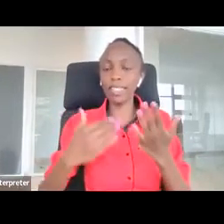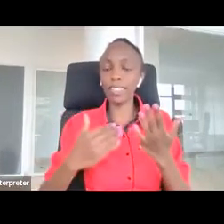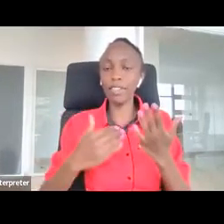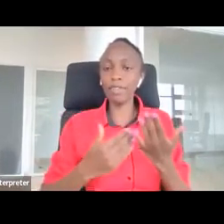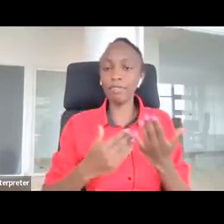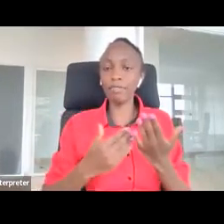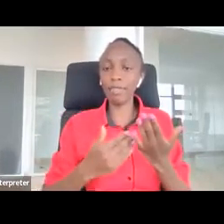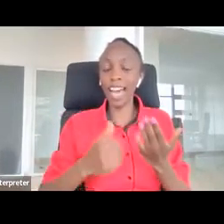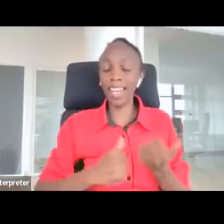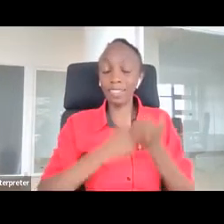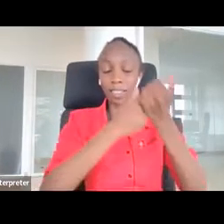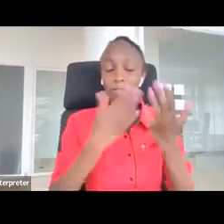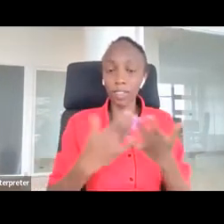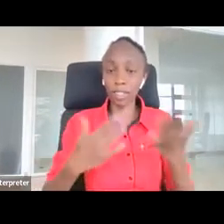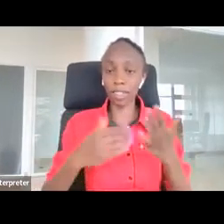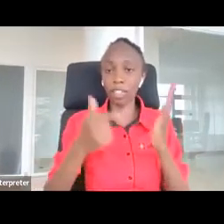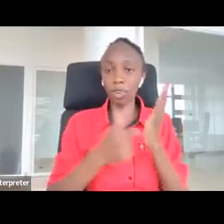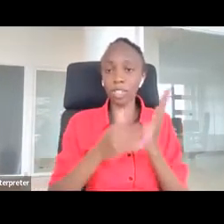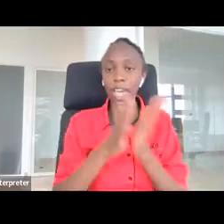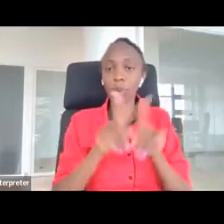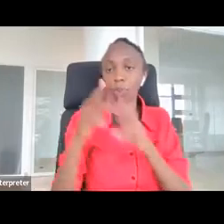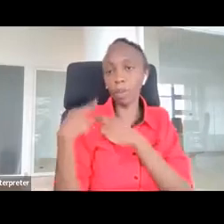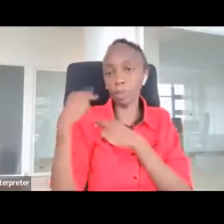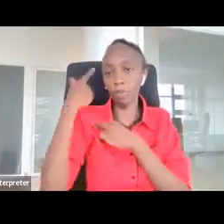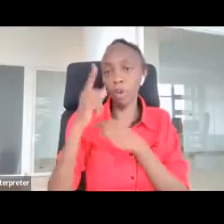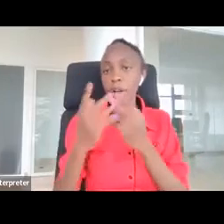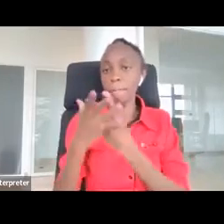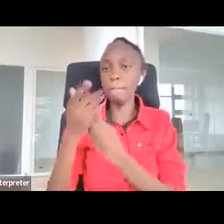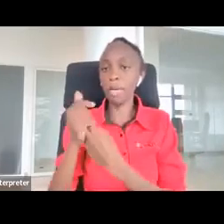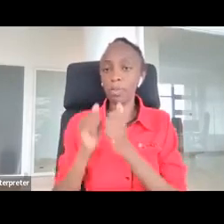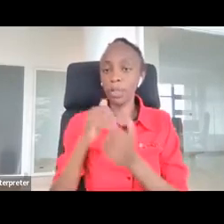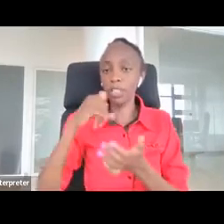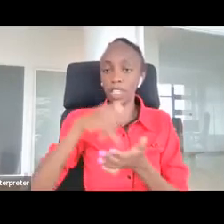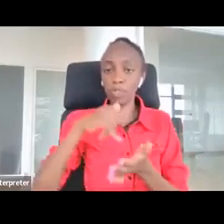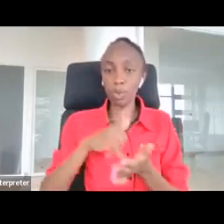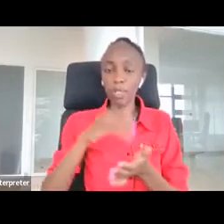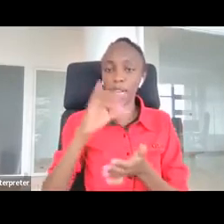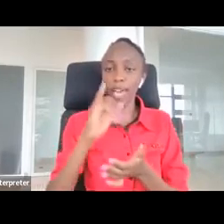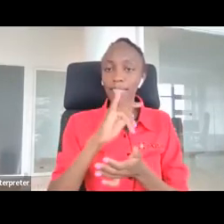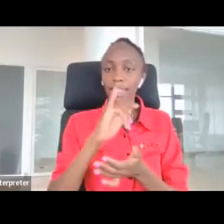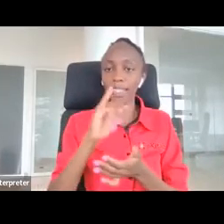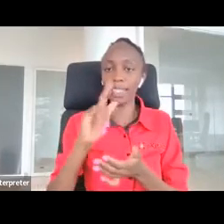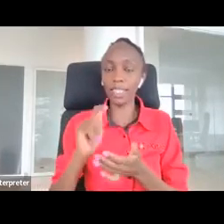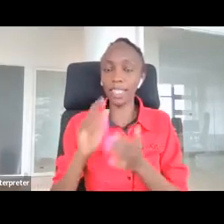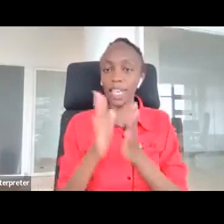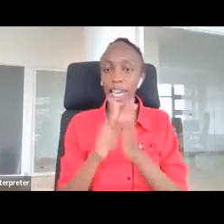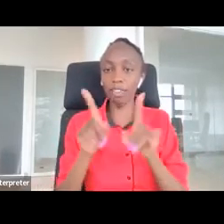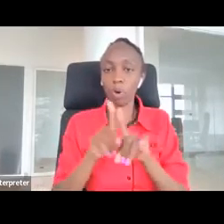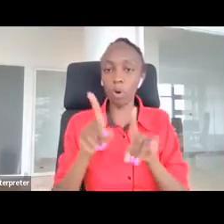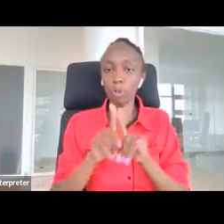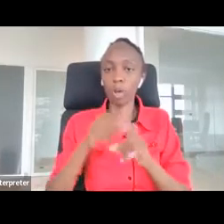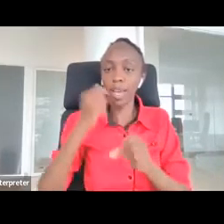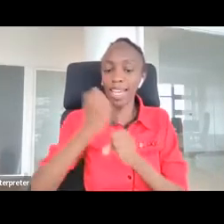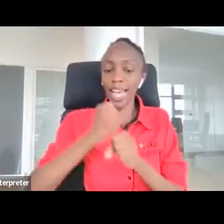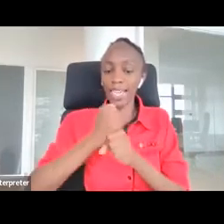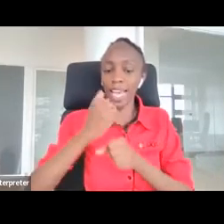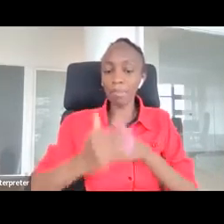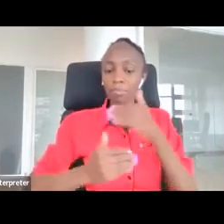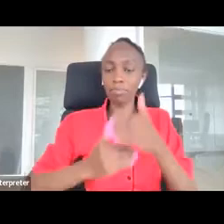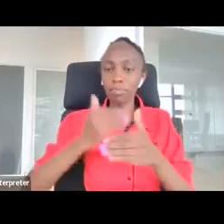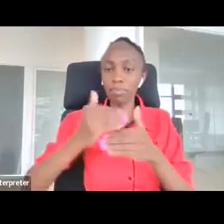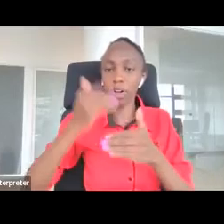of partnerships that involve ICT integration and STEM career progression for learners and trainees